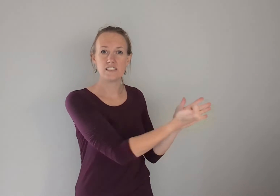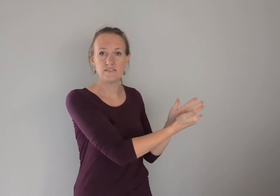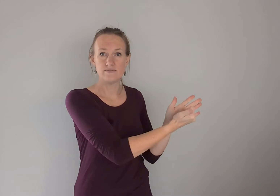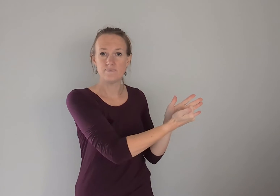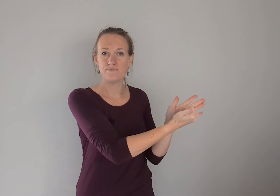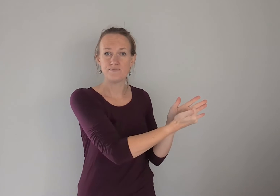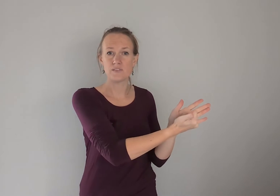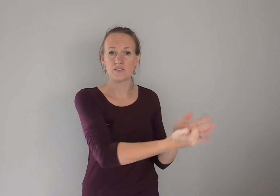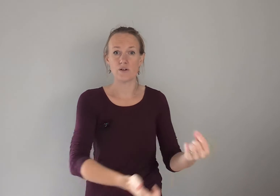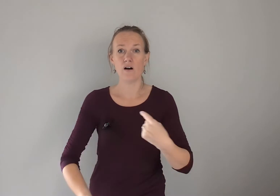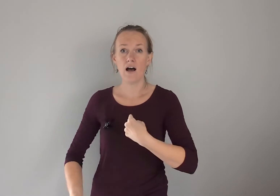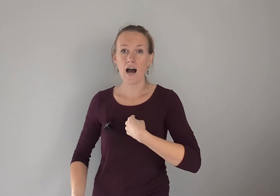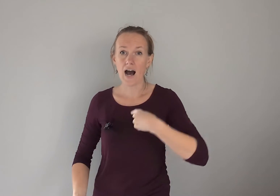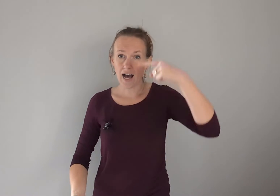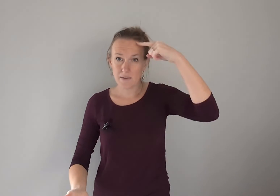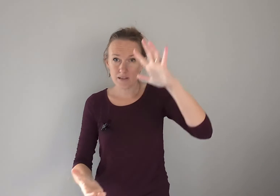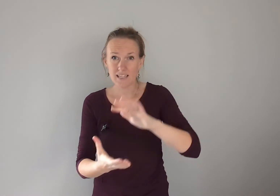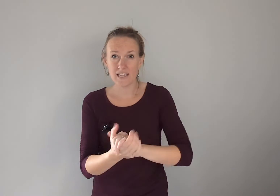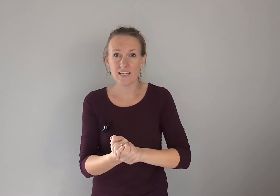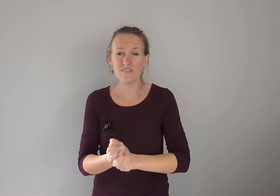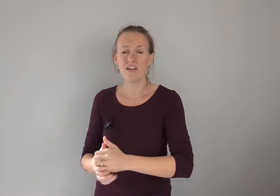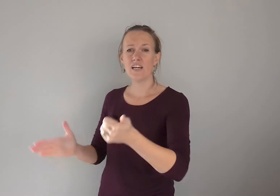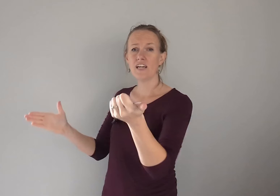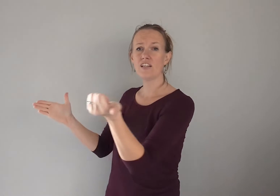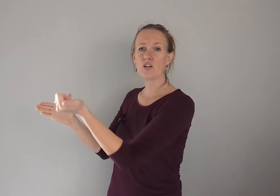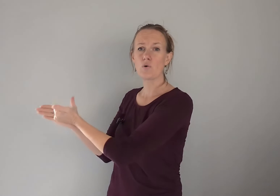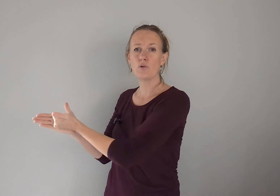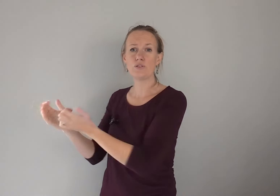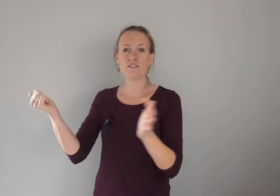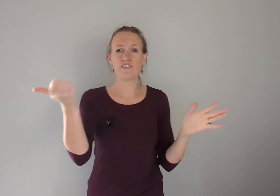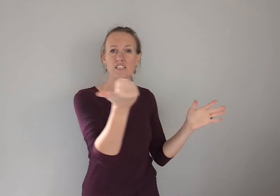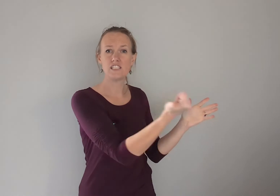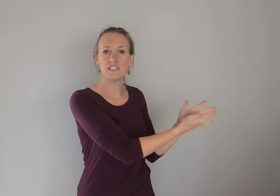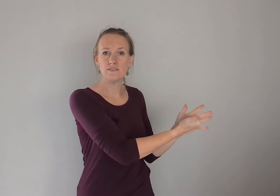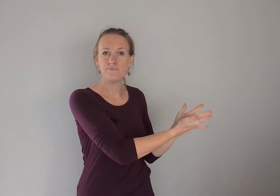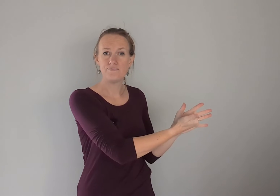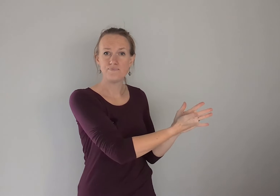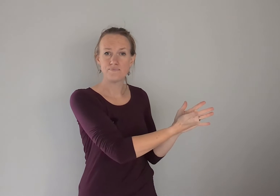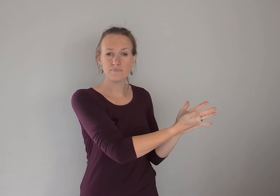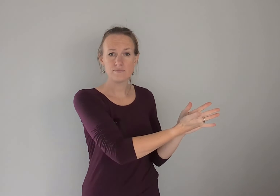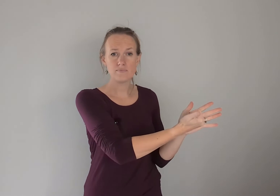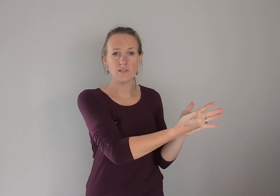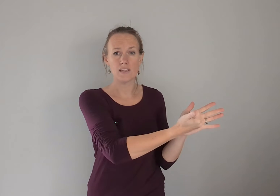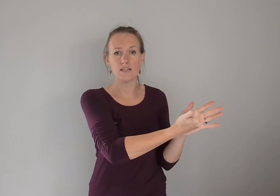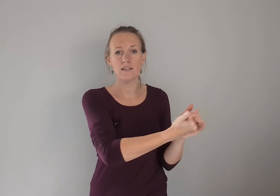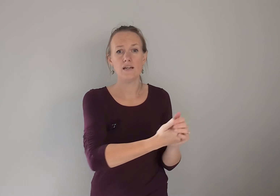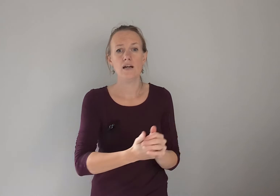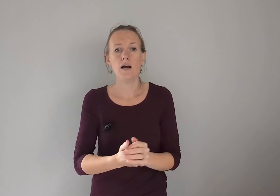crucifixion. So I believe in the crucifixion, okay,